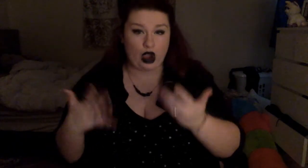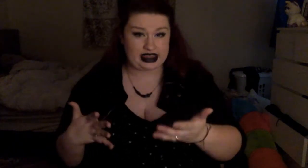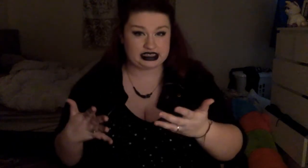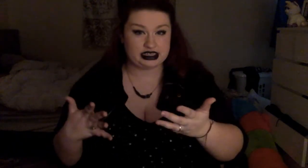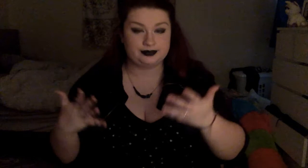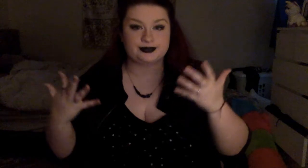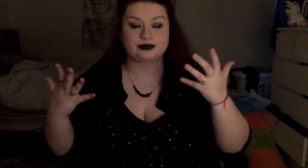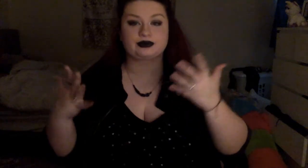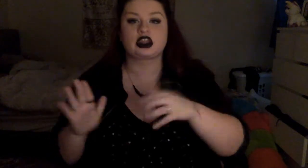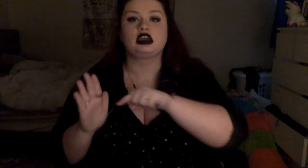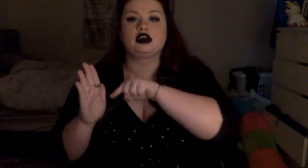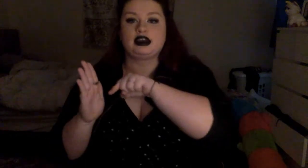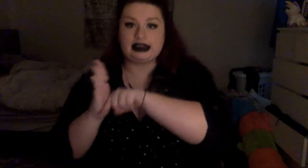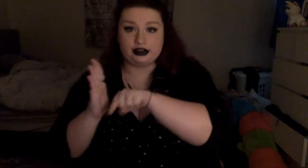white. Kill,